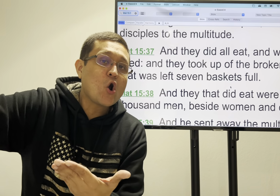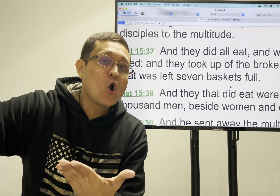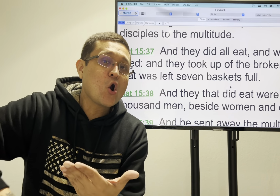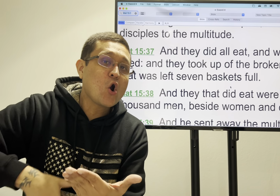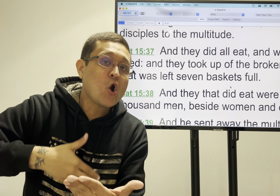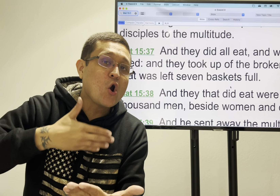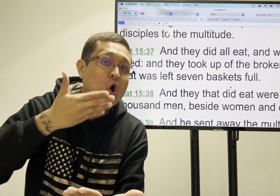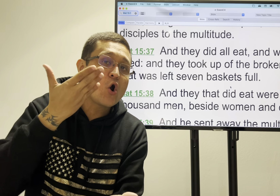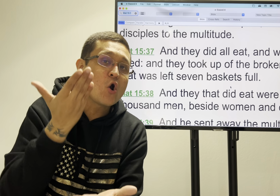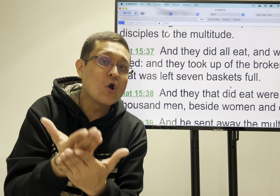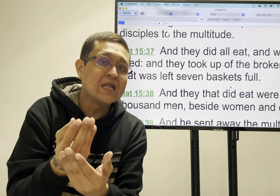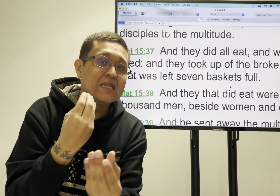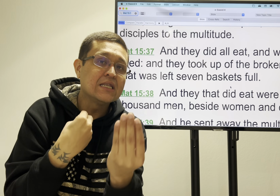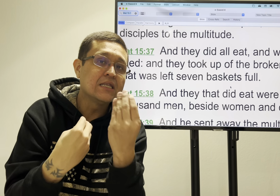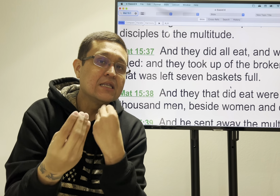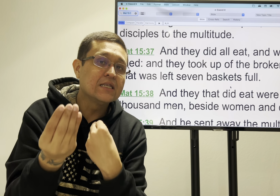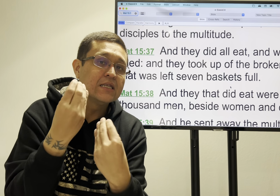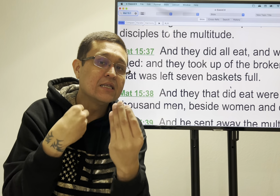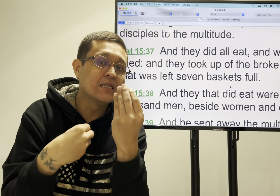And they did all eat